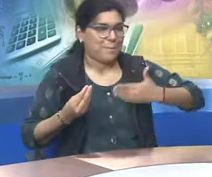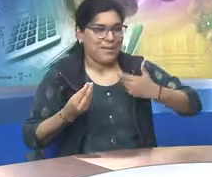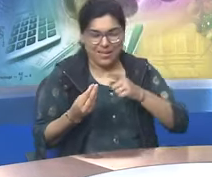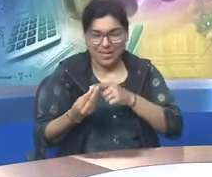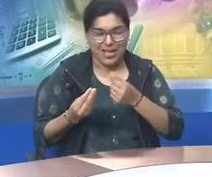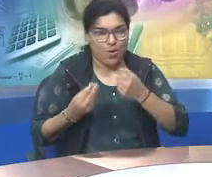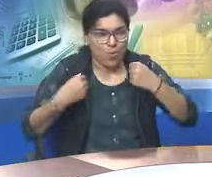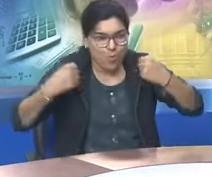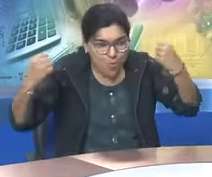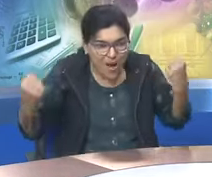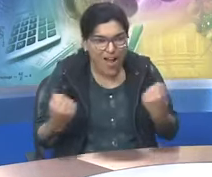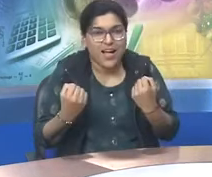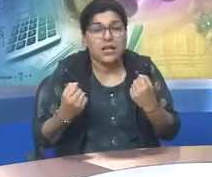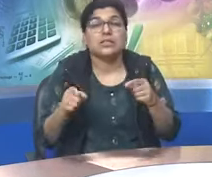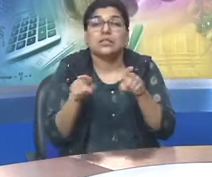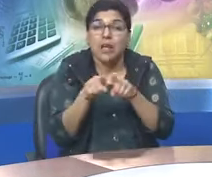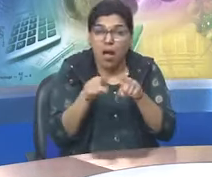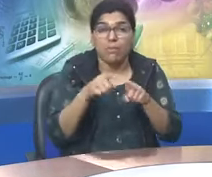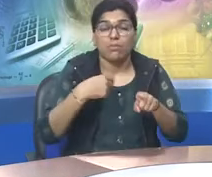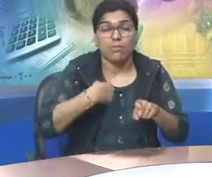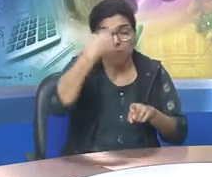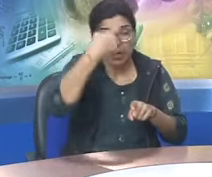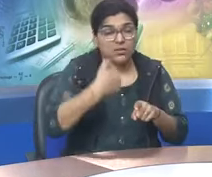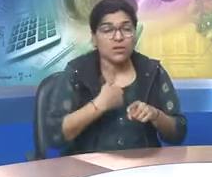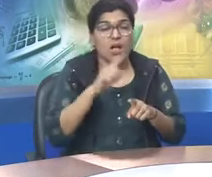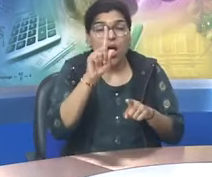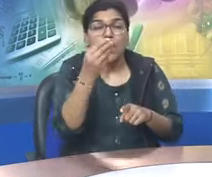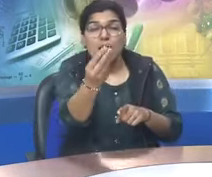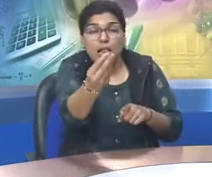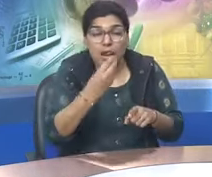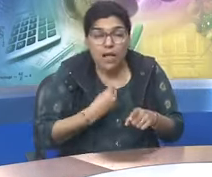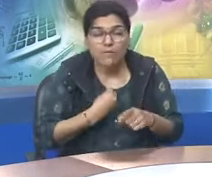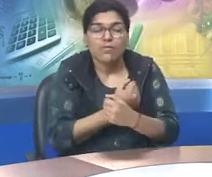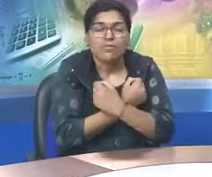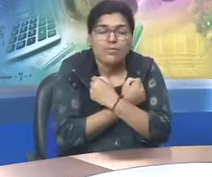Or even a small amount of time, a small amount of love would be enough